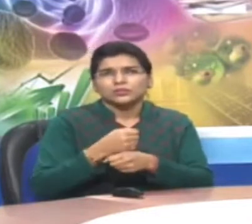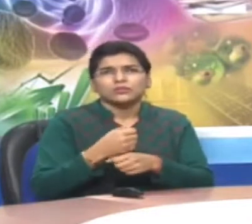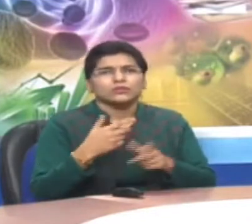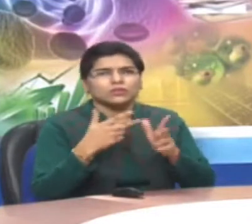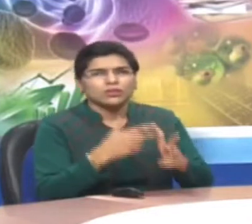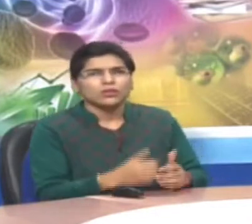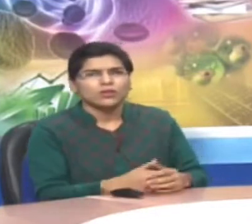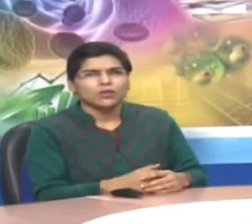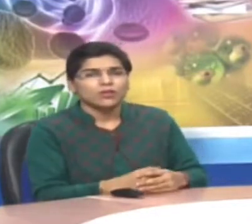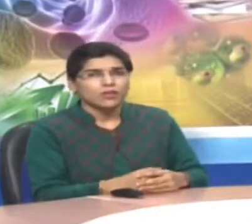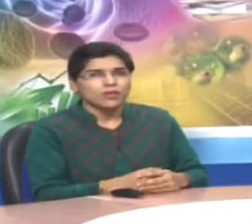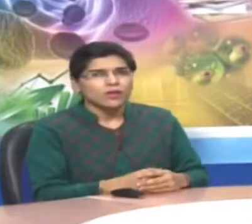Chirag says,